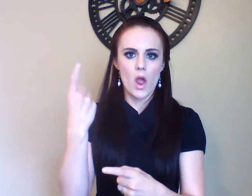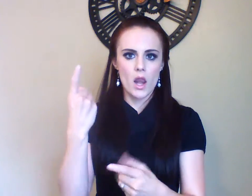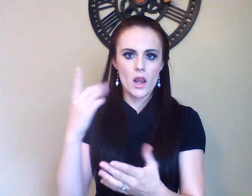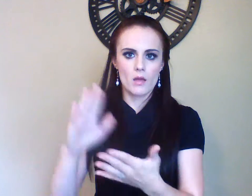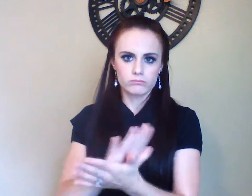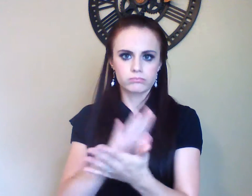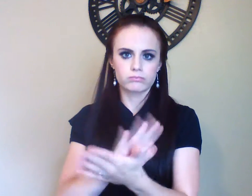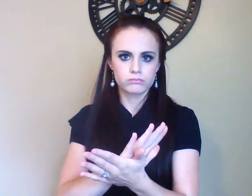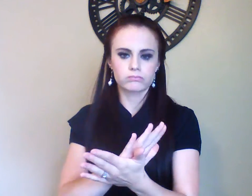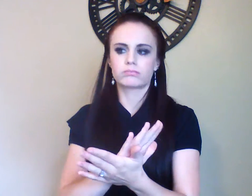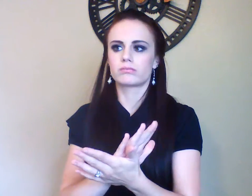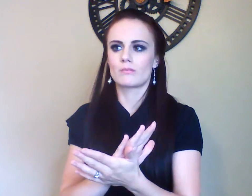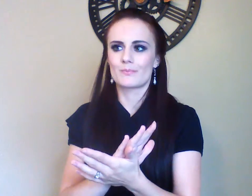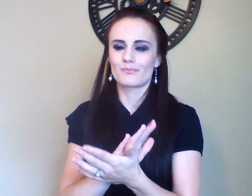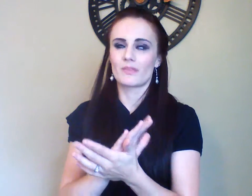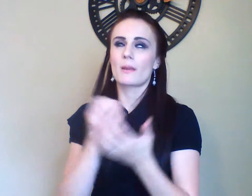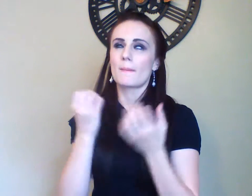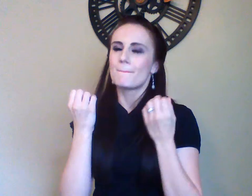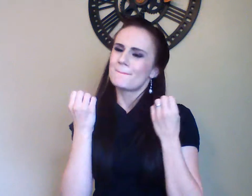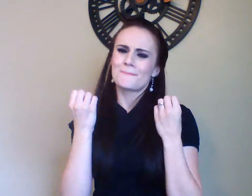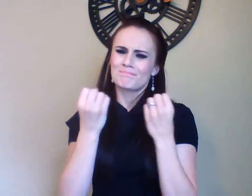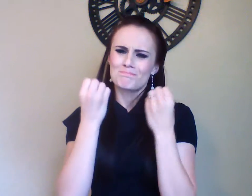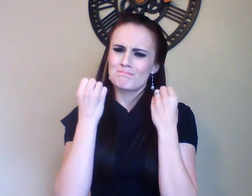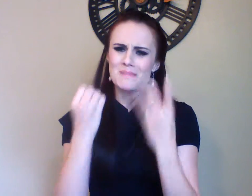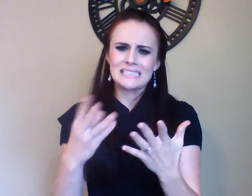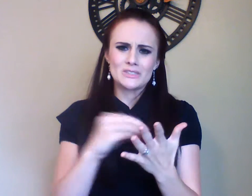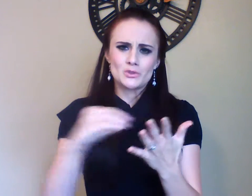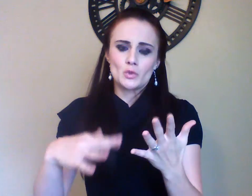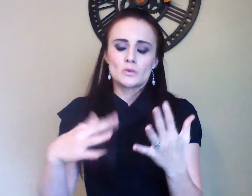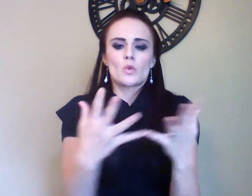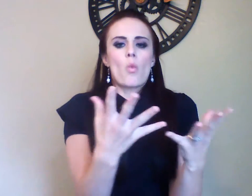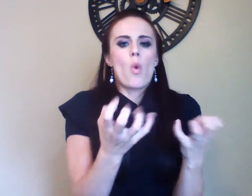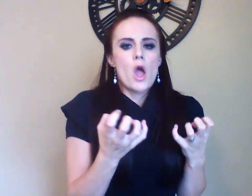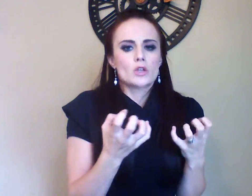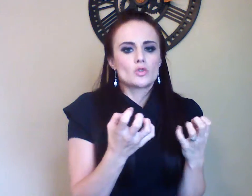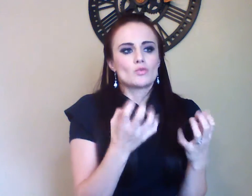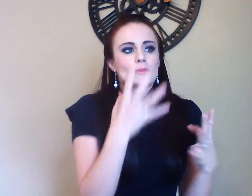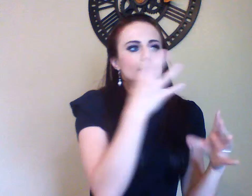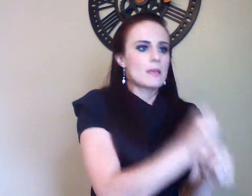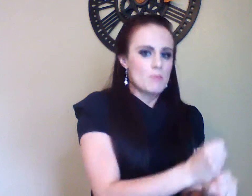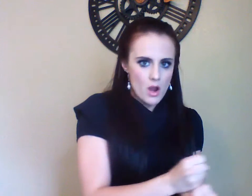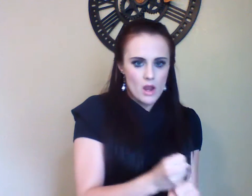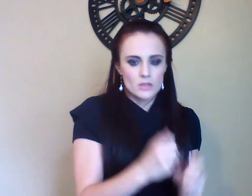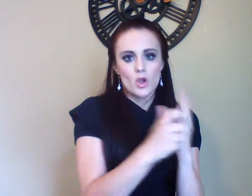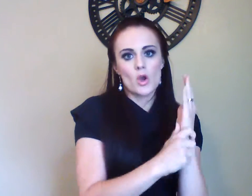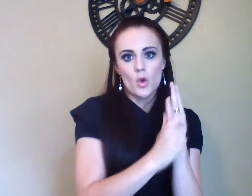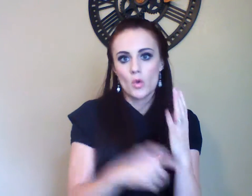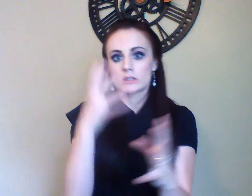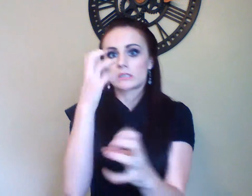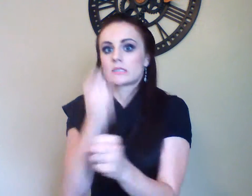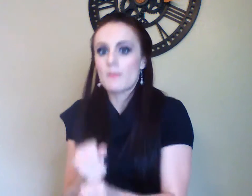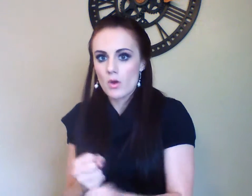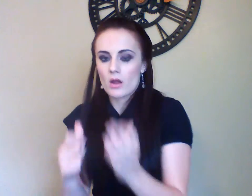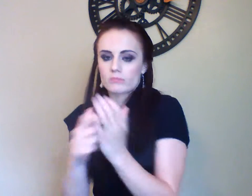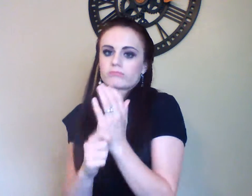always tempted to summarize the article, and then in the report again, write another summary of the